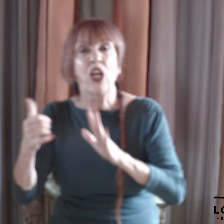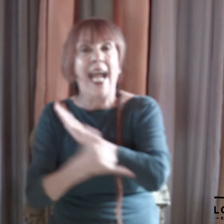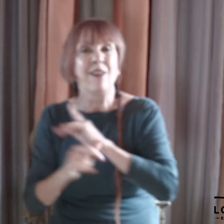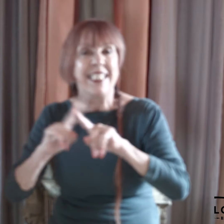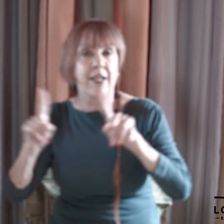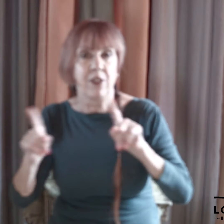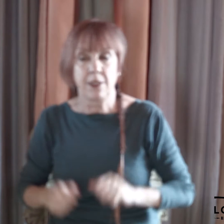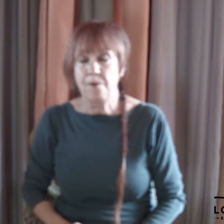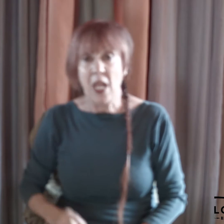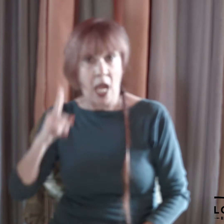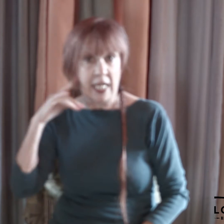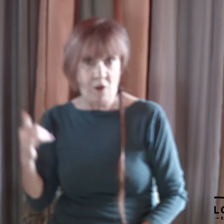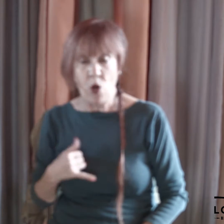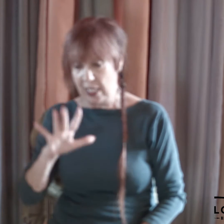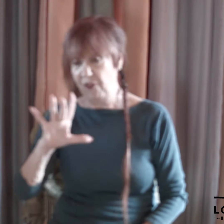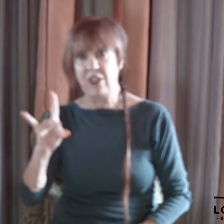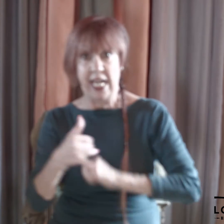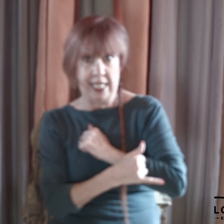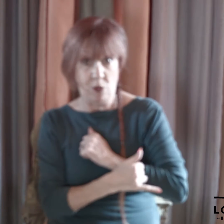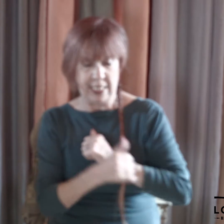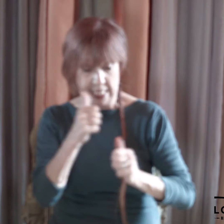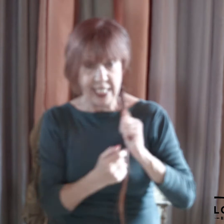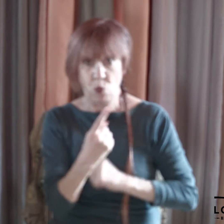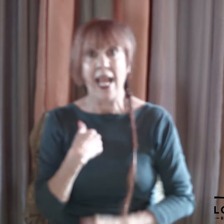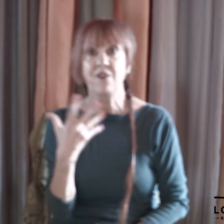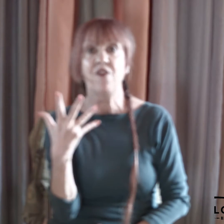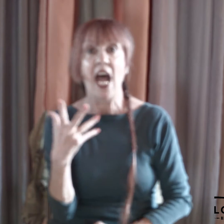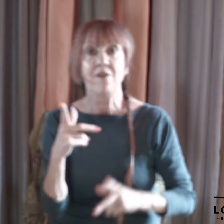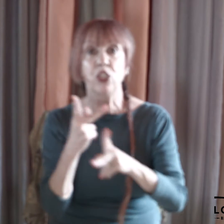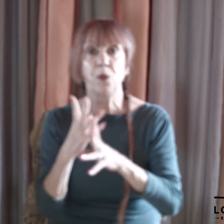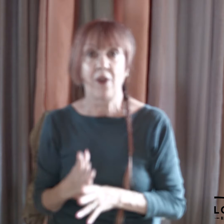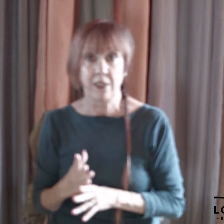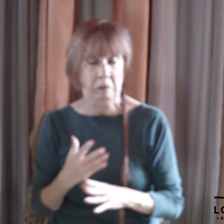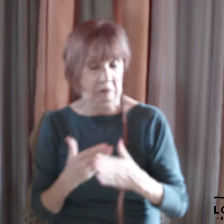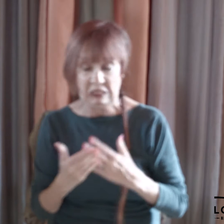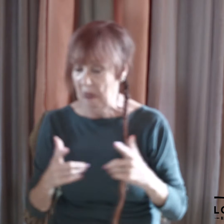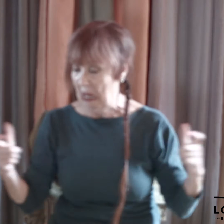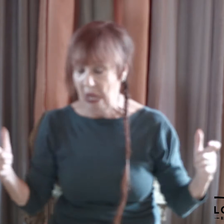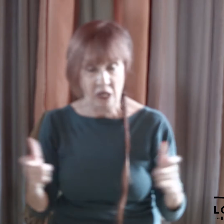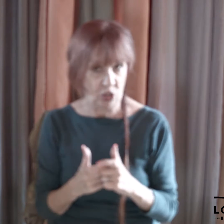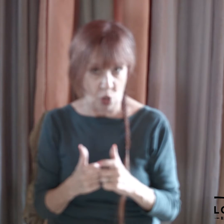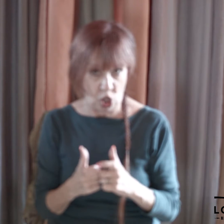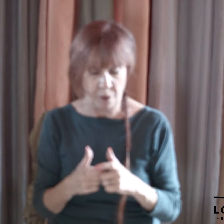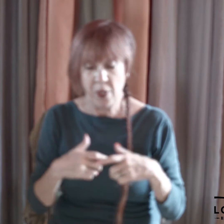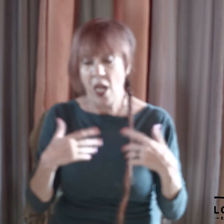are 58 counties. Each of them has 5 supervisors, no matter how large or small. And so